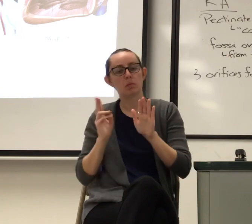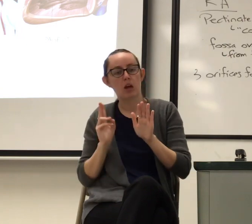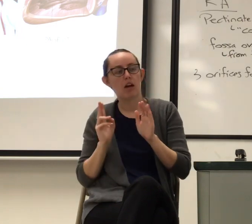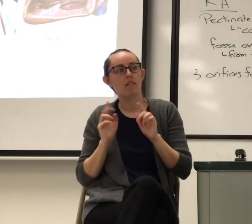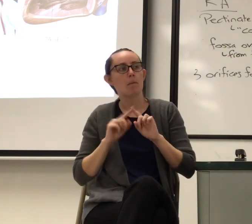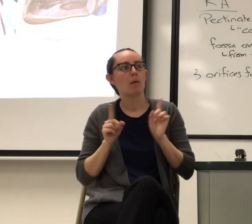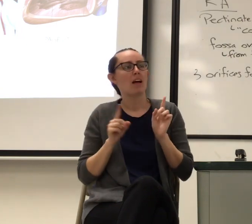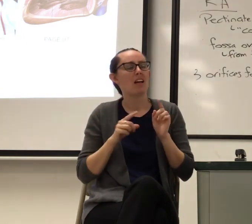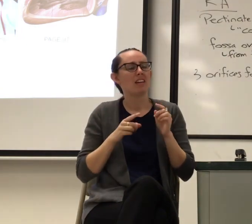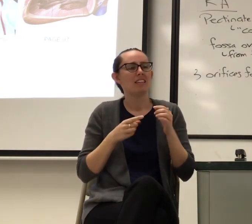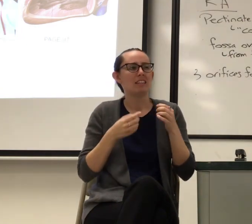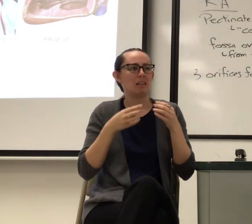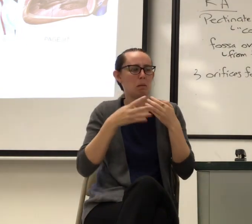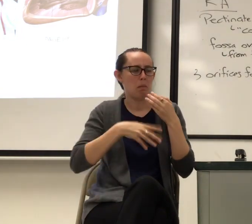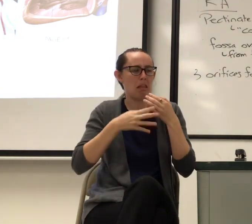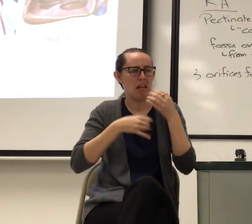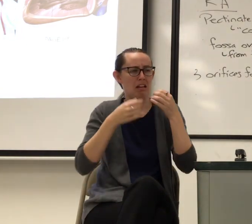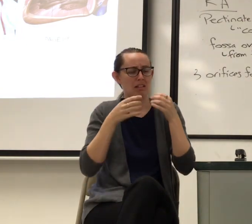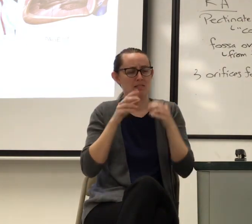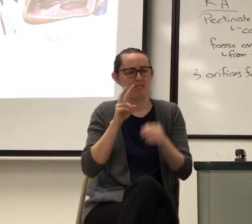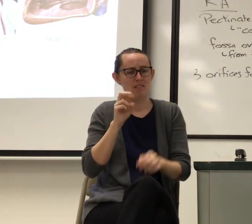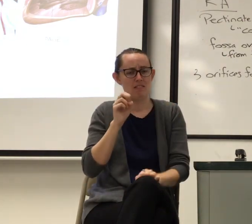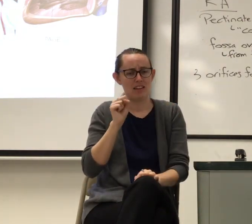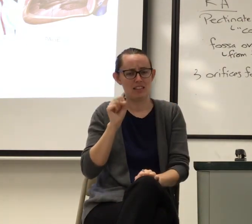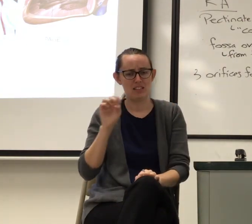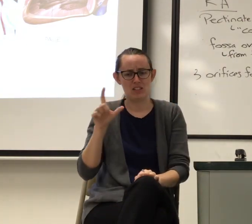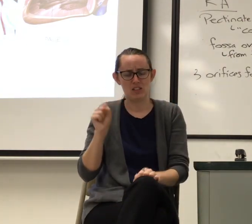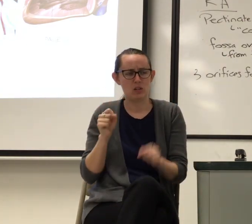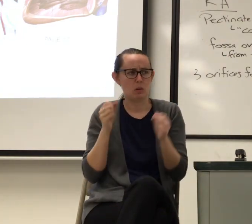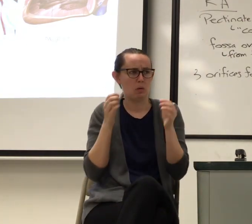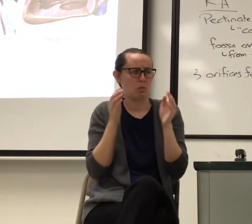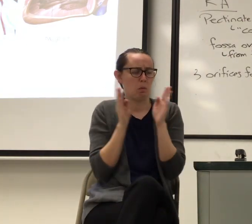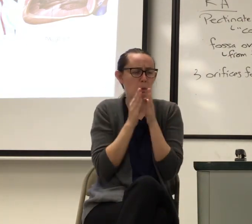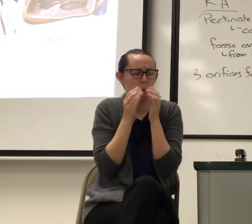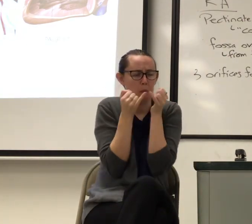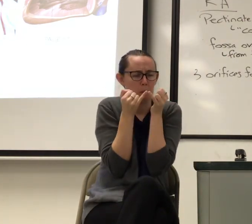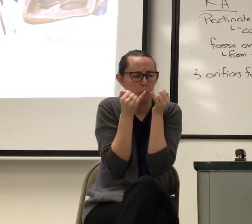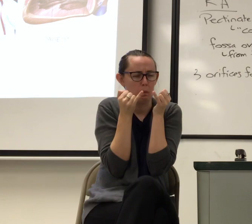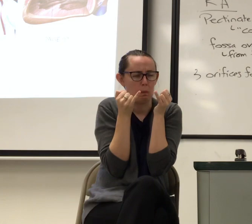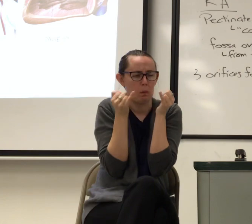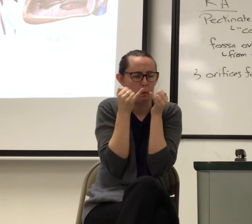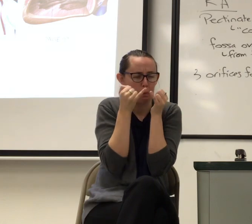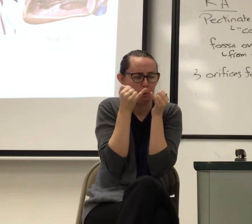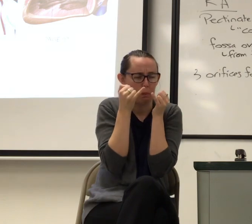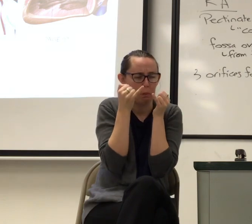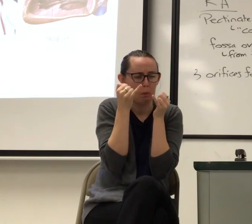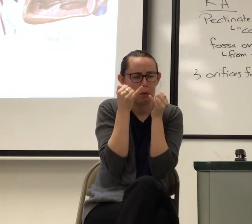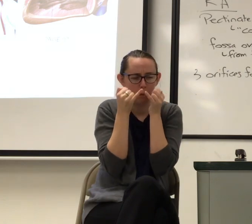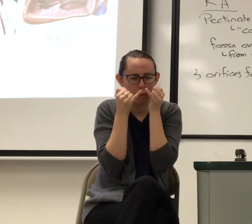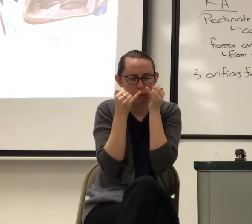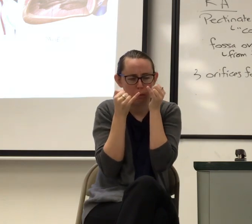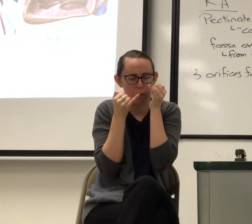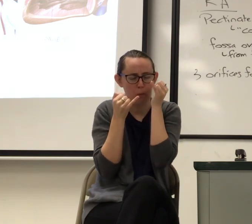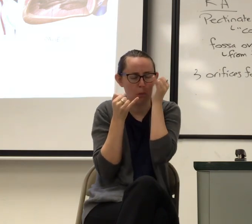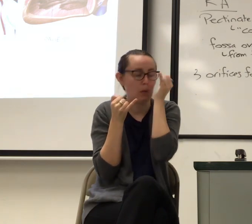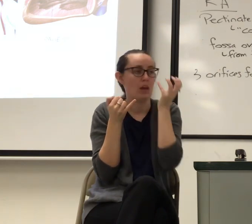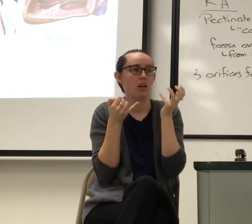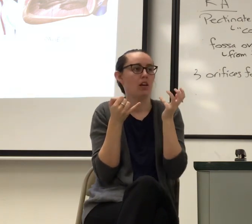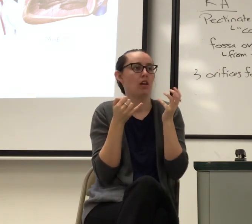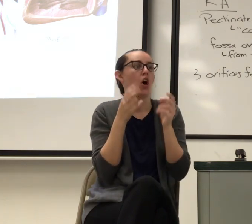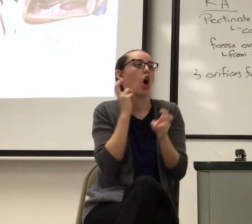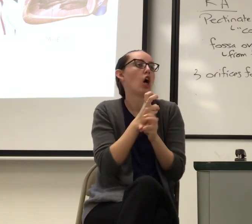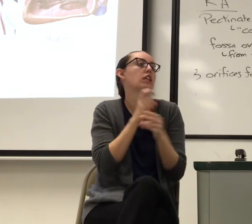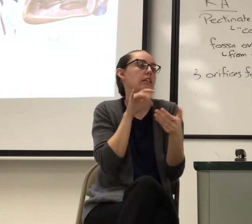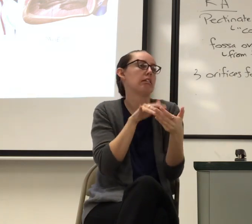lines, and I make a very small leader line pointing to another small line. I think I'll go blind trying to make it. I think you go blind trying to study